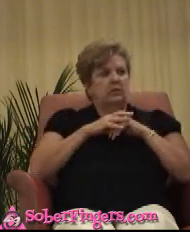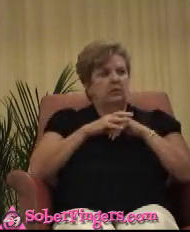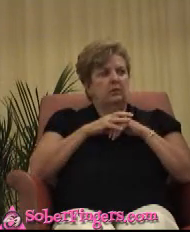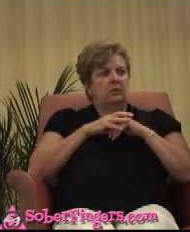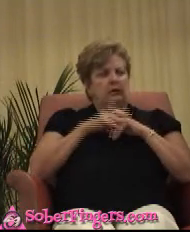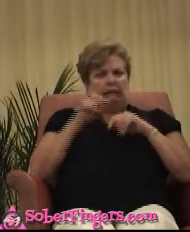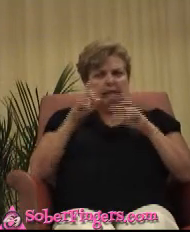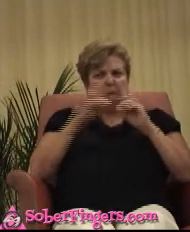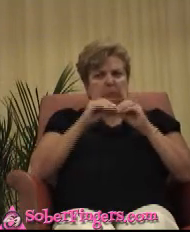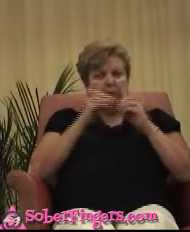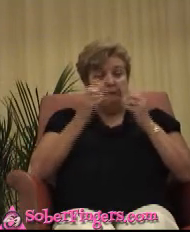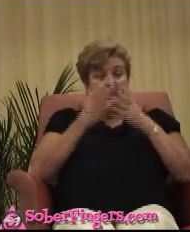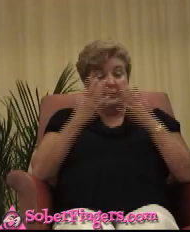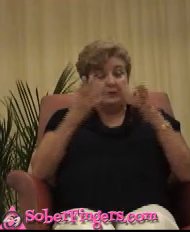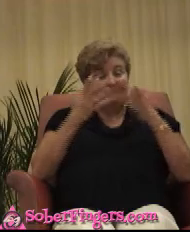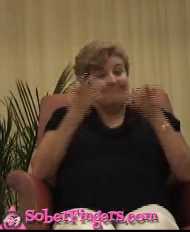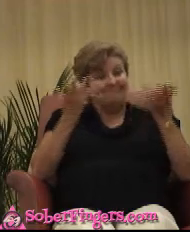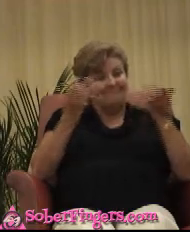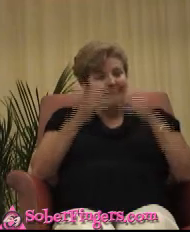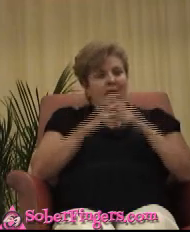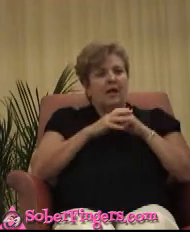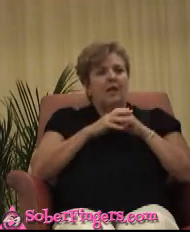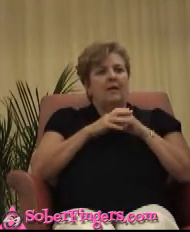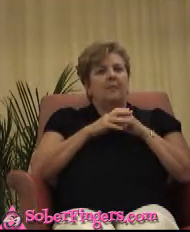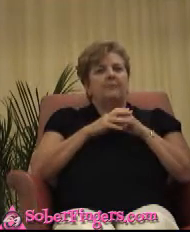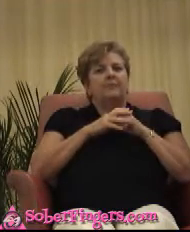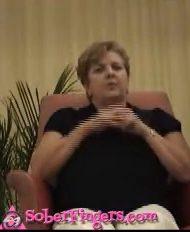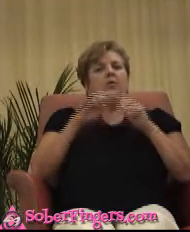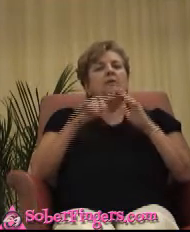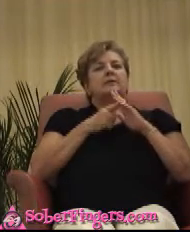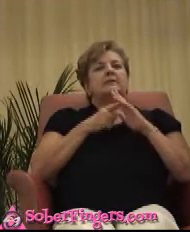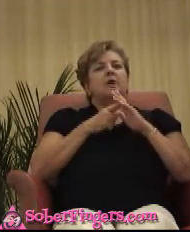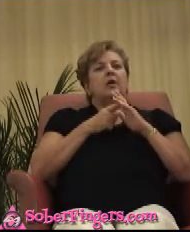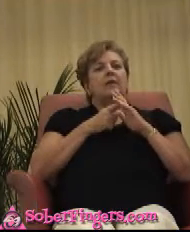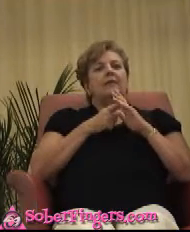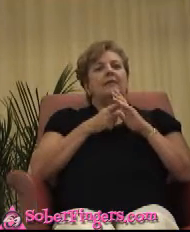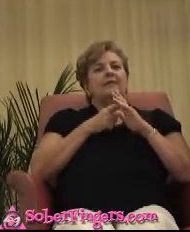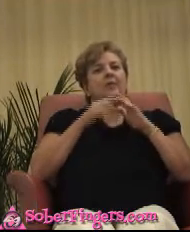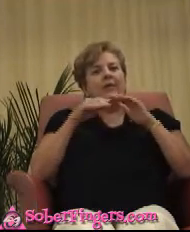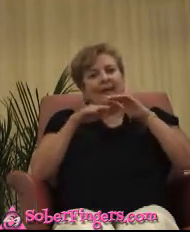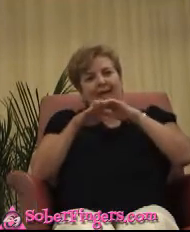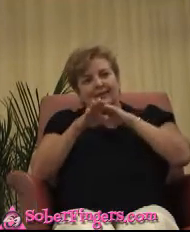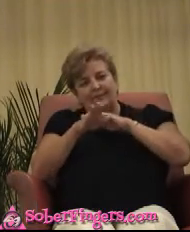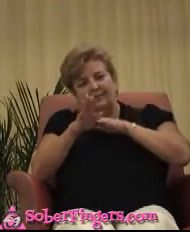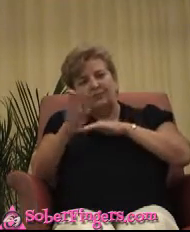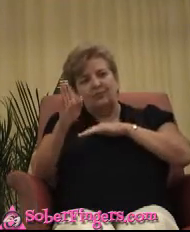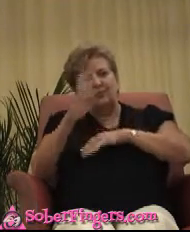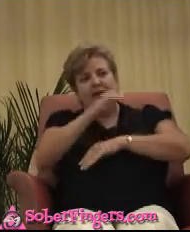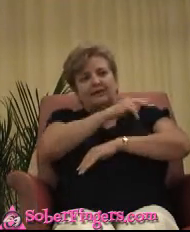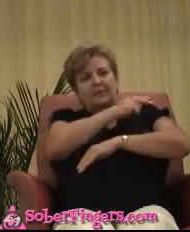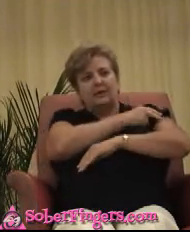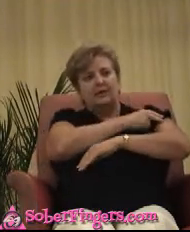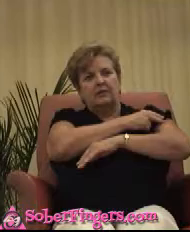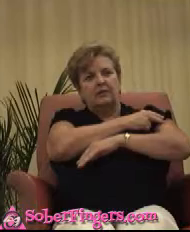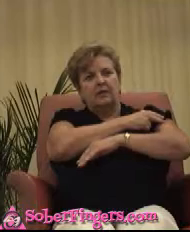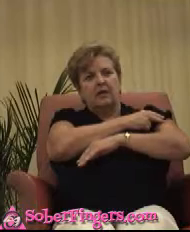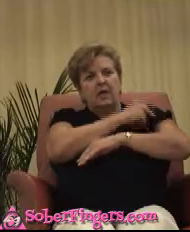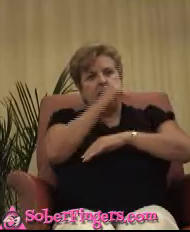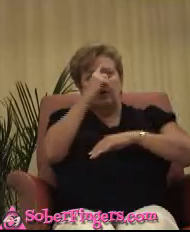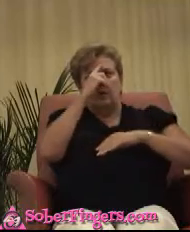We started down the hill, and suddenly, I thought, this is March the 9th. This is